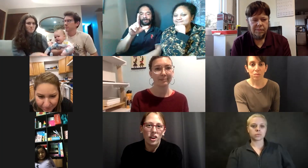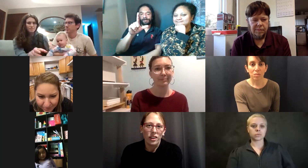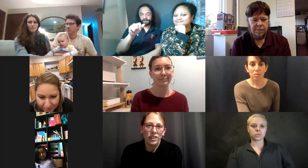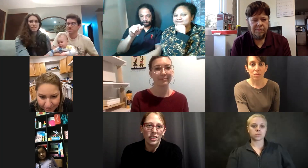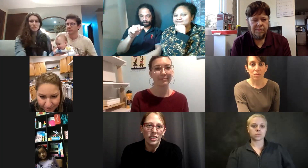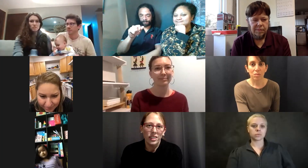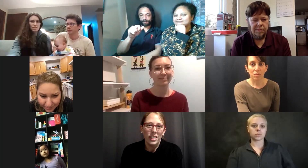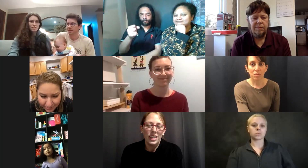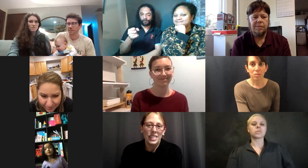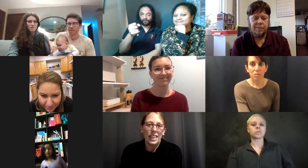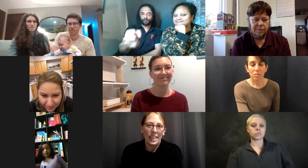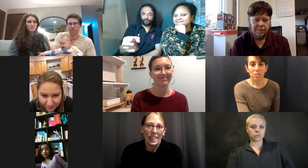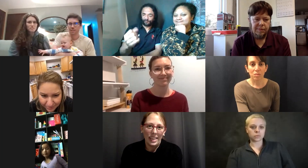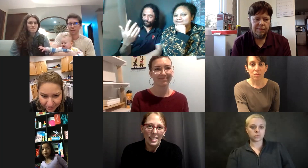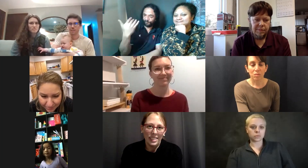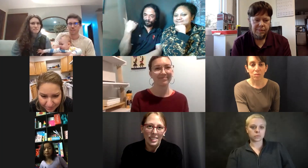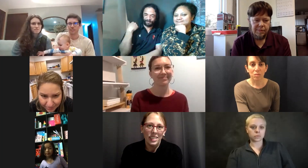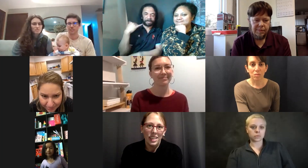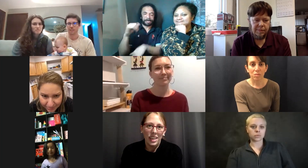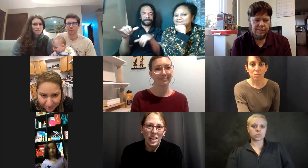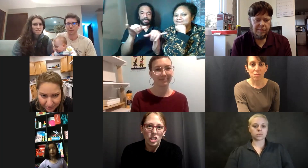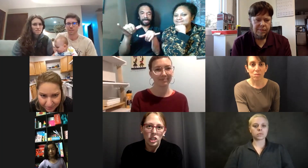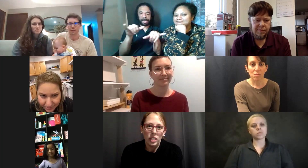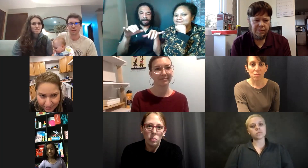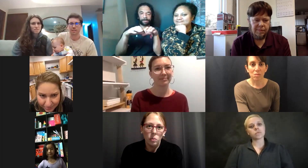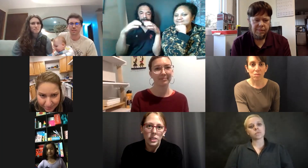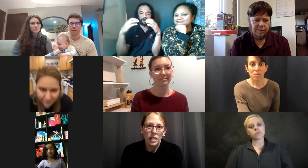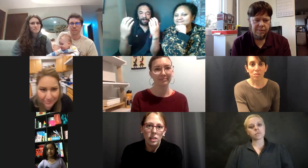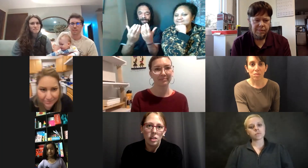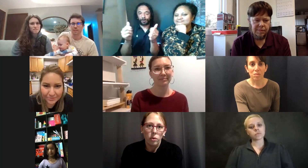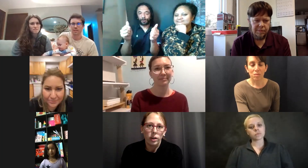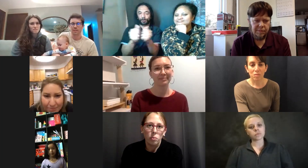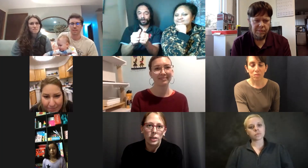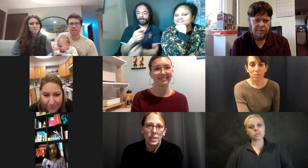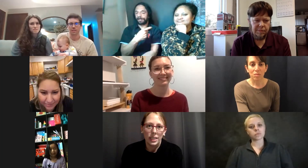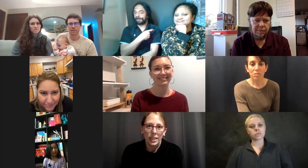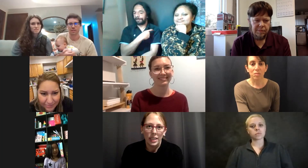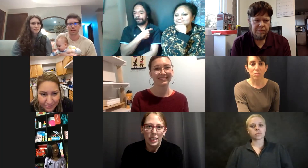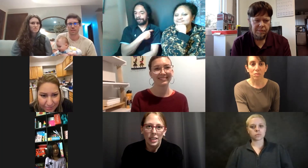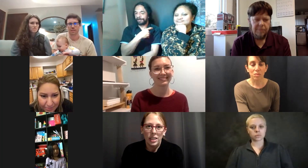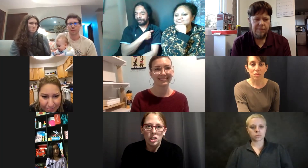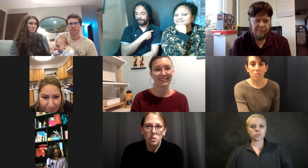And our daughter is Layla. And she was in the program